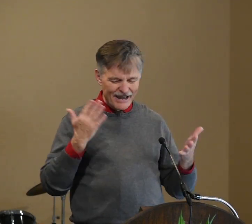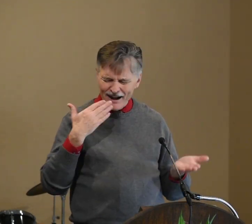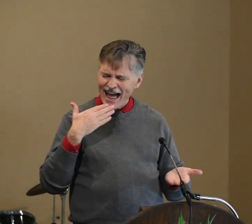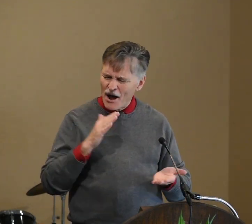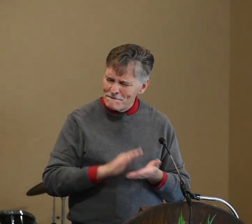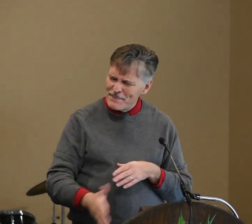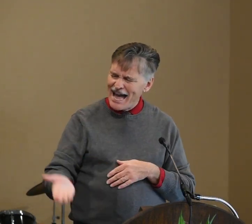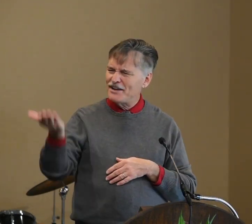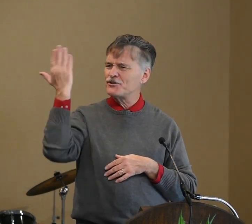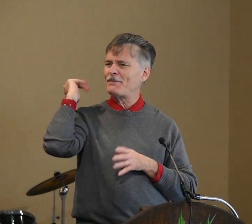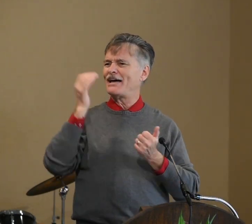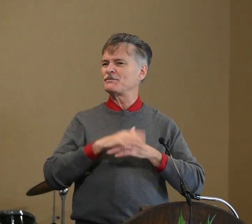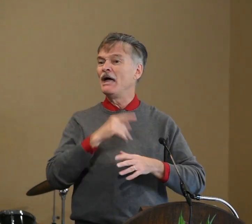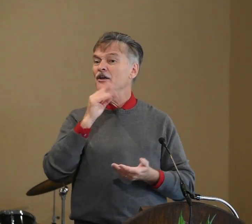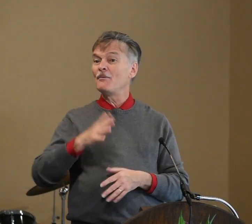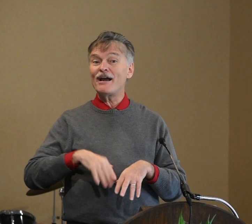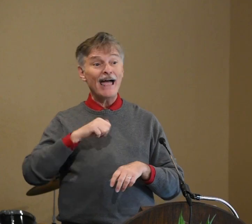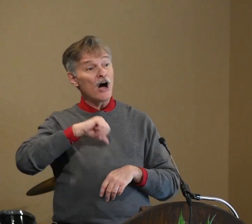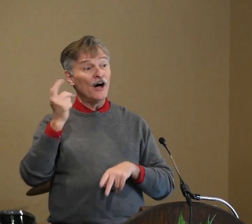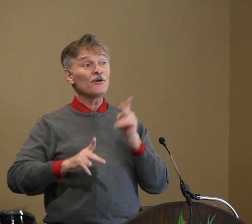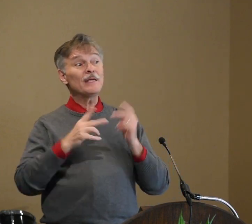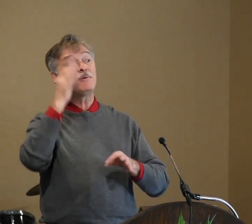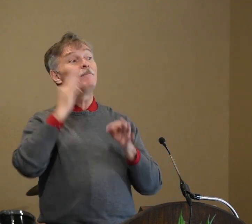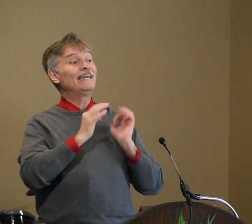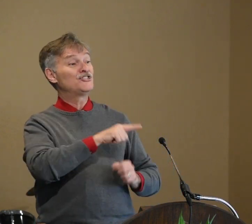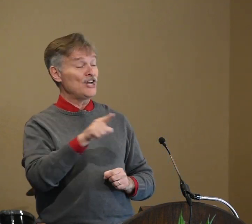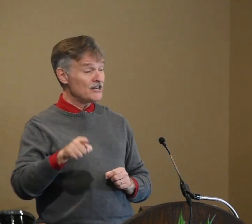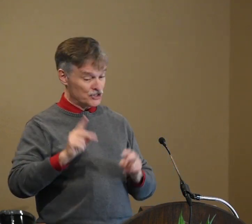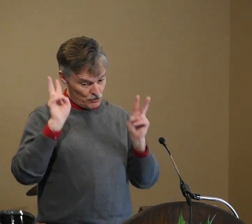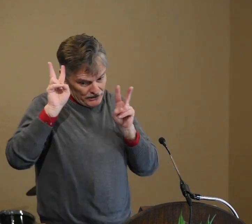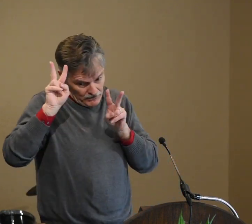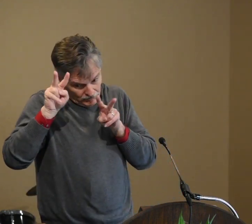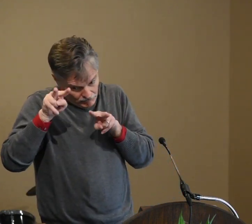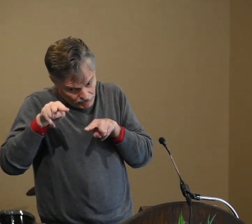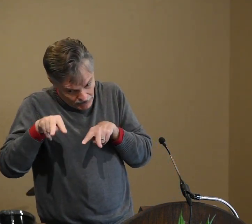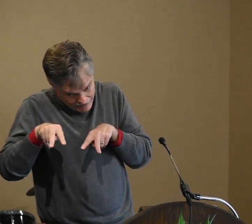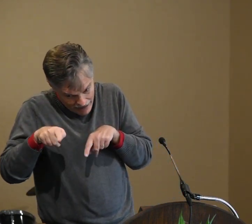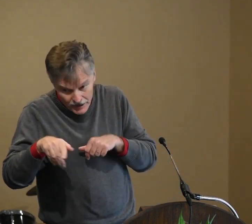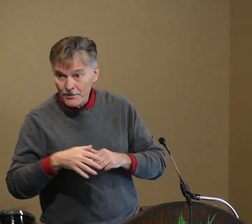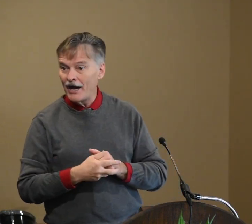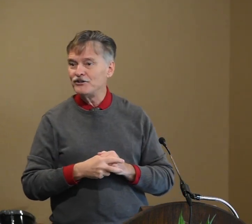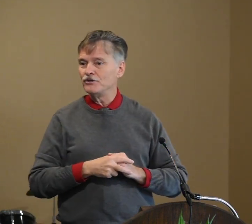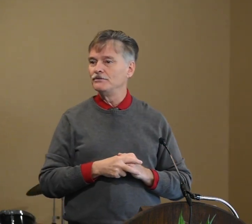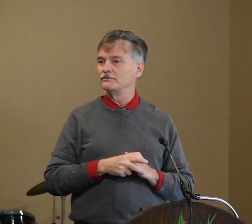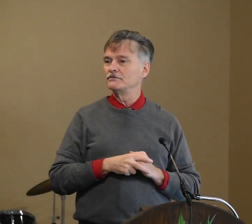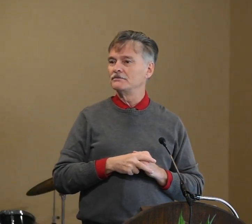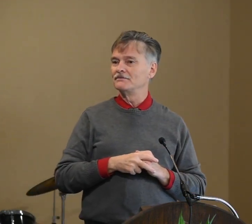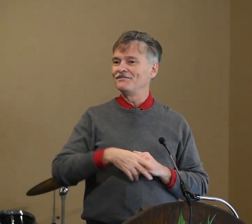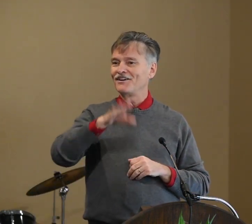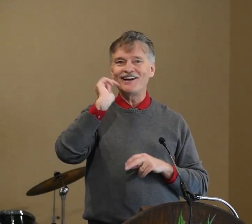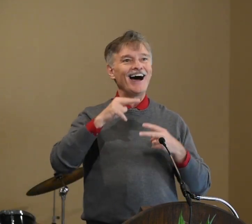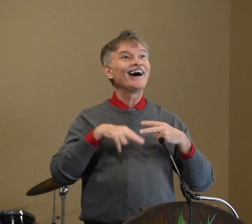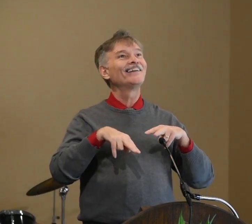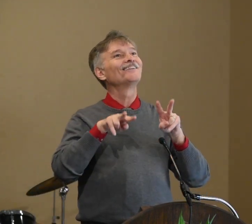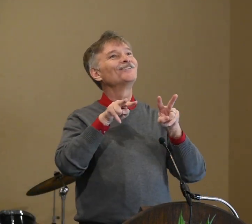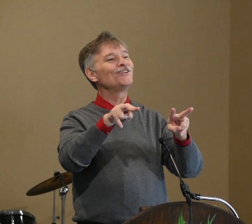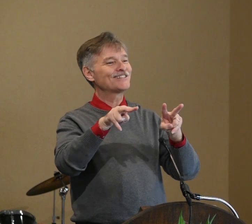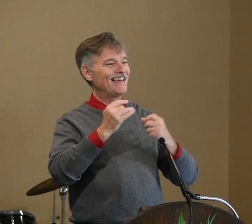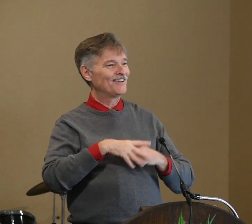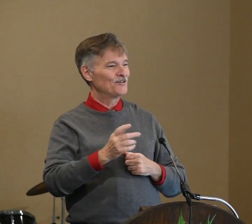matter how bad your past, no matter how other people may judge you and look down upon you, God looks at you